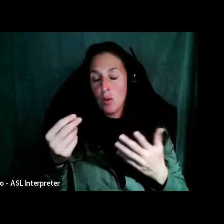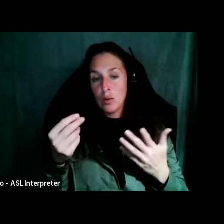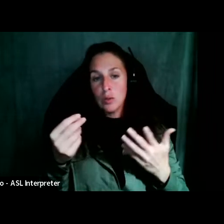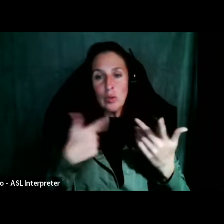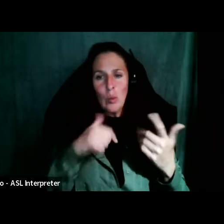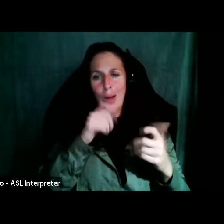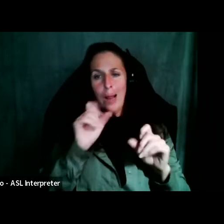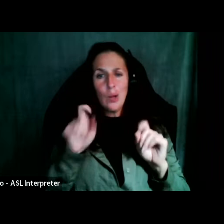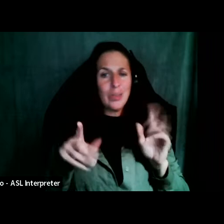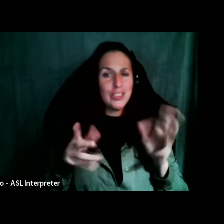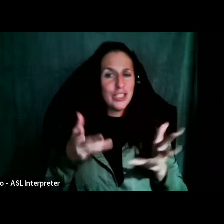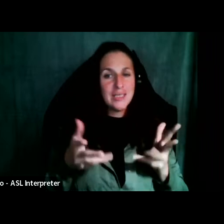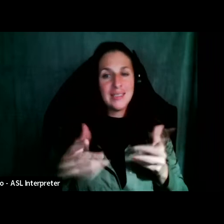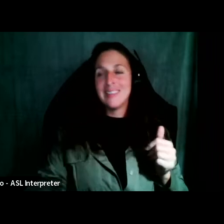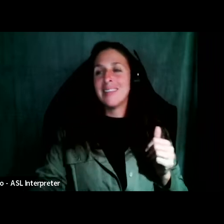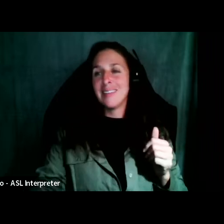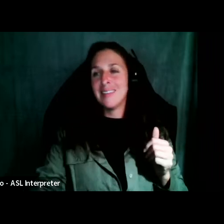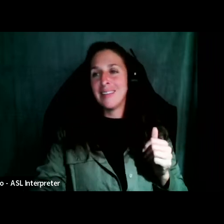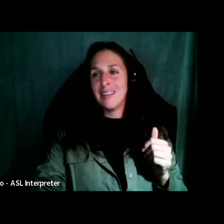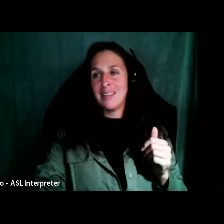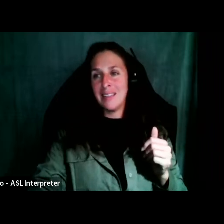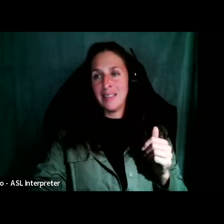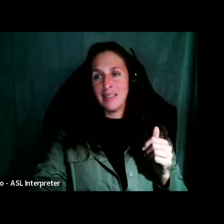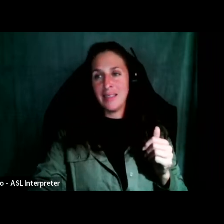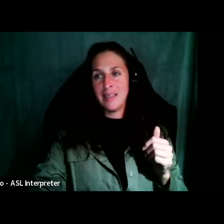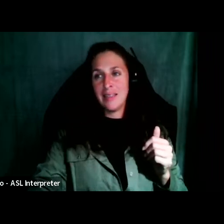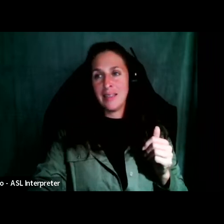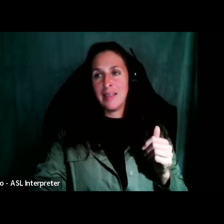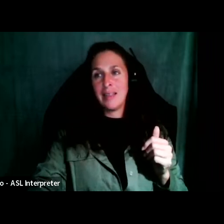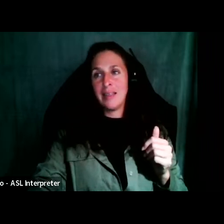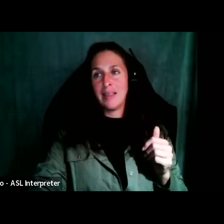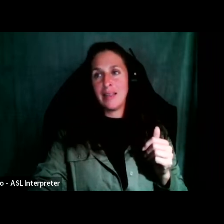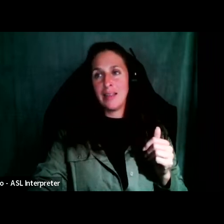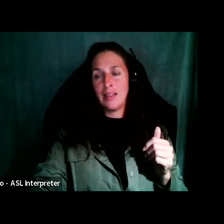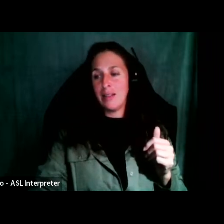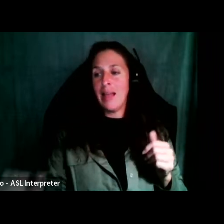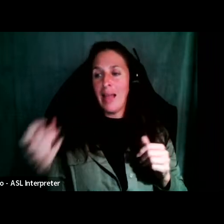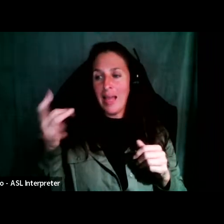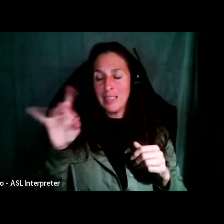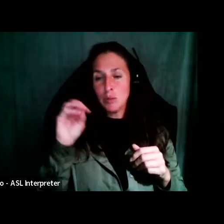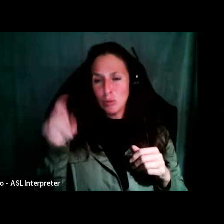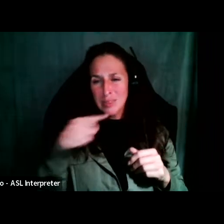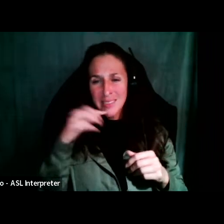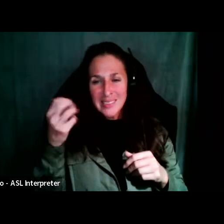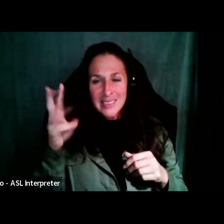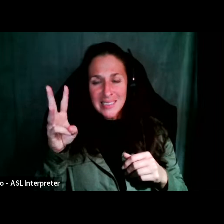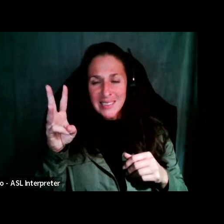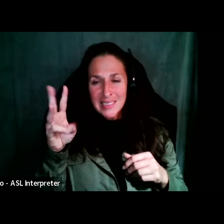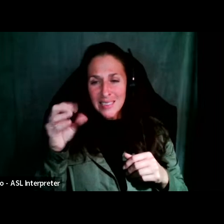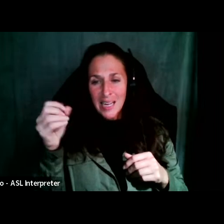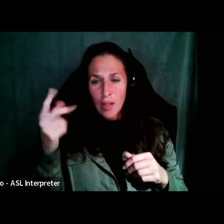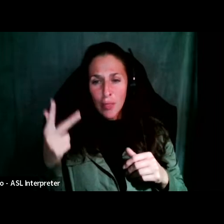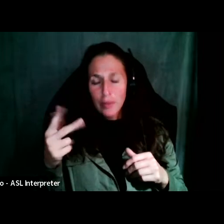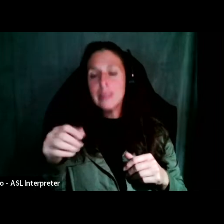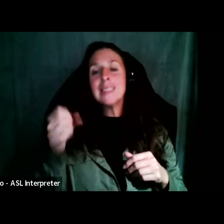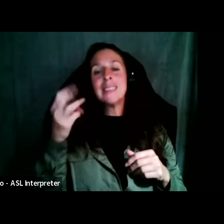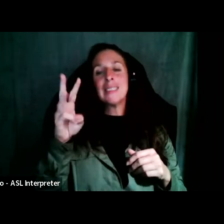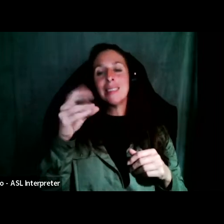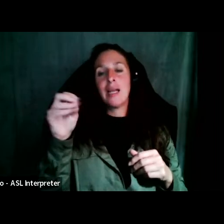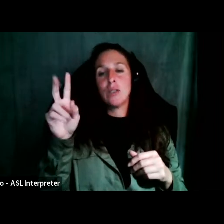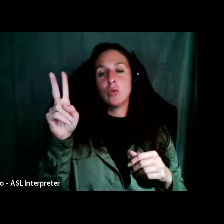questioning. Also, and the difference between 18% and your 16 and a third, did you say 16 and a third, somewhere in there? 16 and 2/3. And